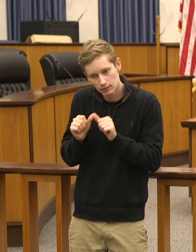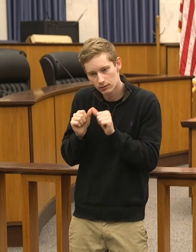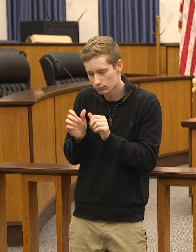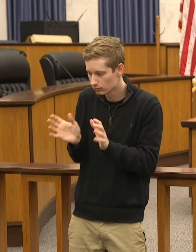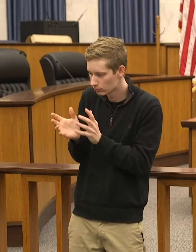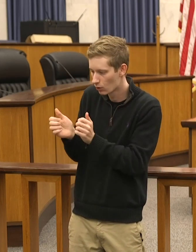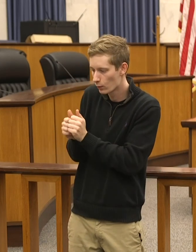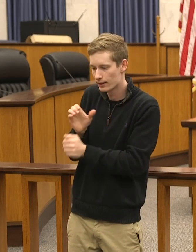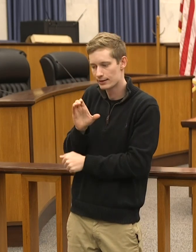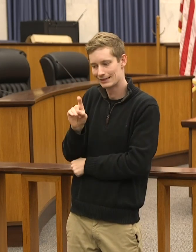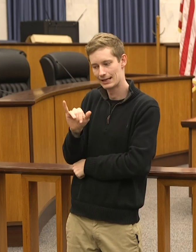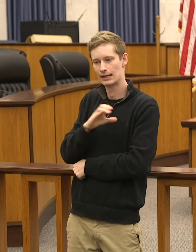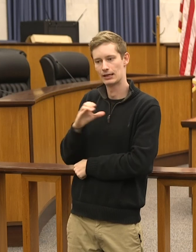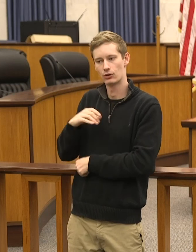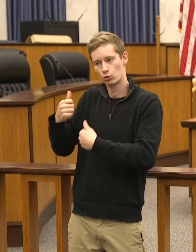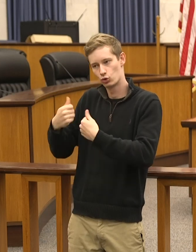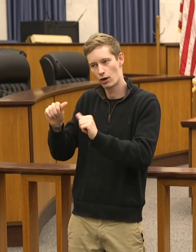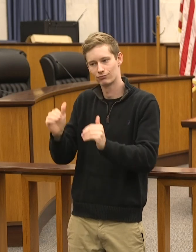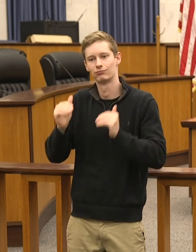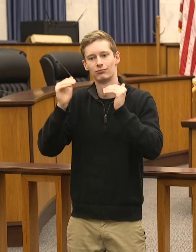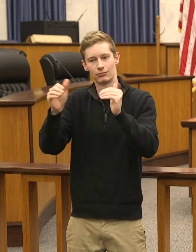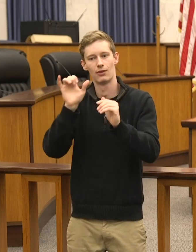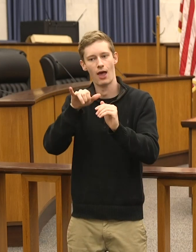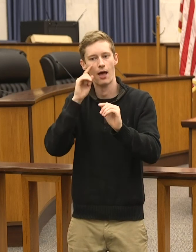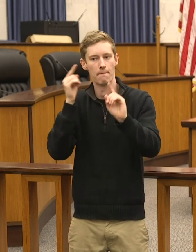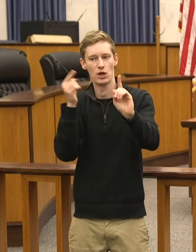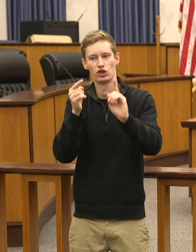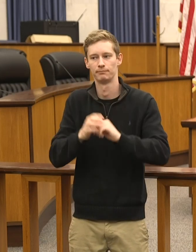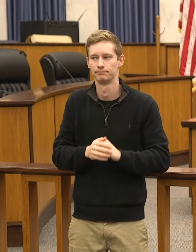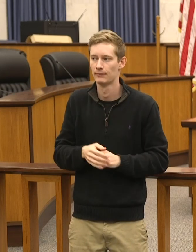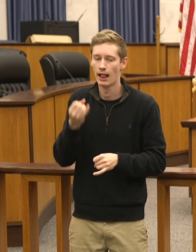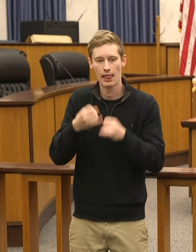forward for the residents of the great city of Richmond. Last question, Karina.